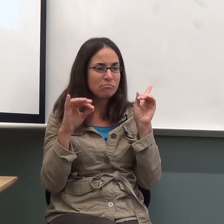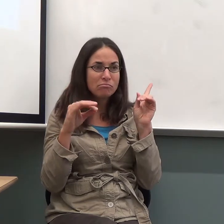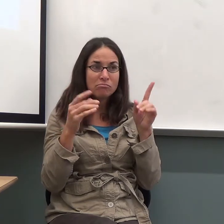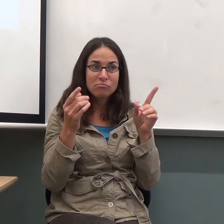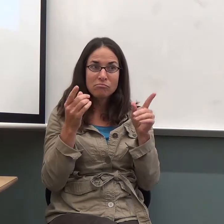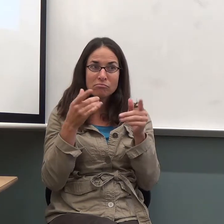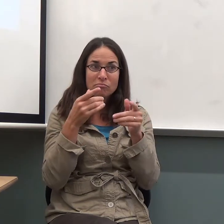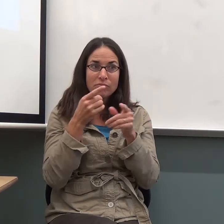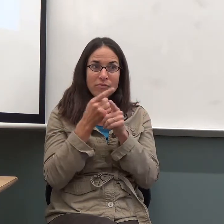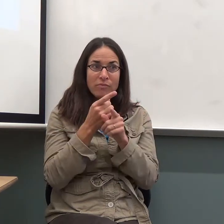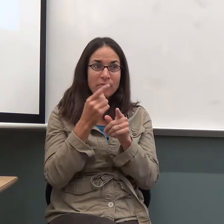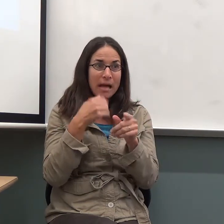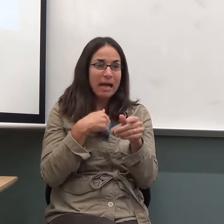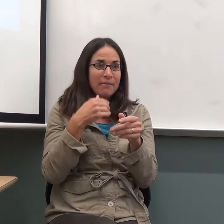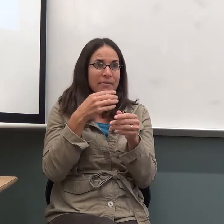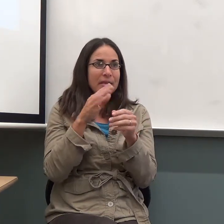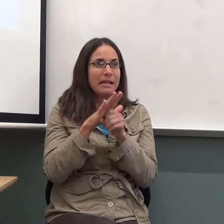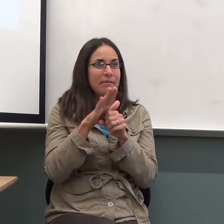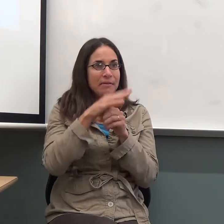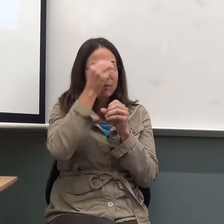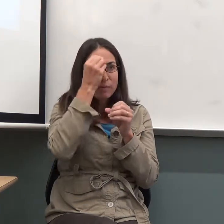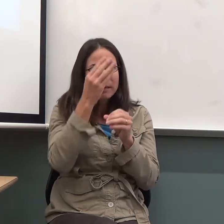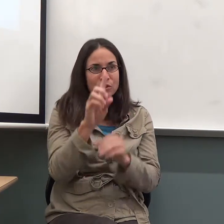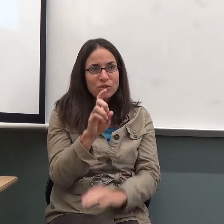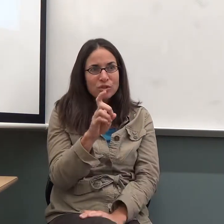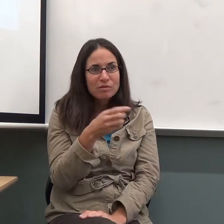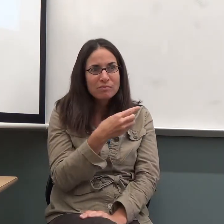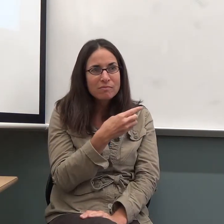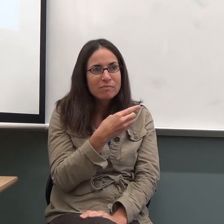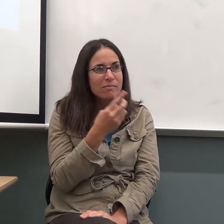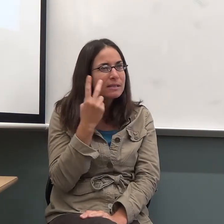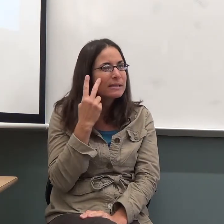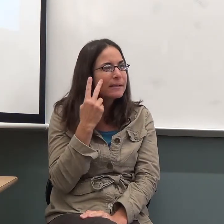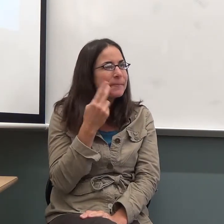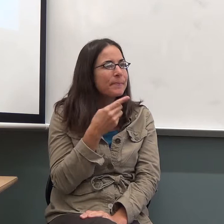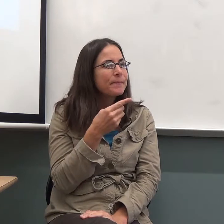the pertinent and necessary information. So, what's needed? Subject.